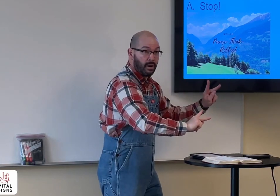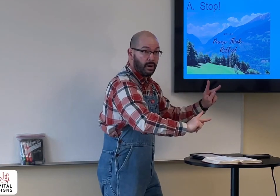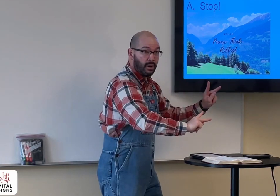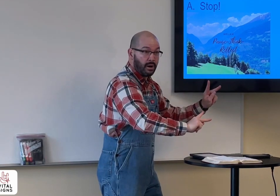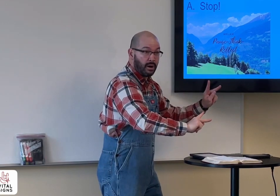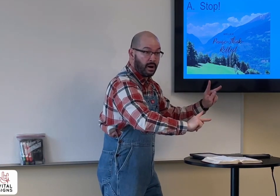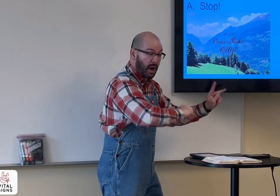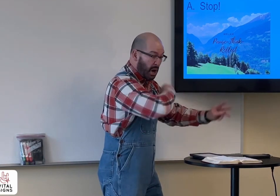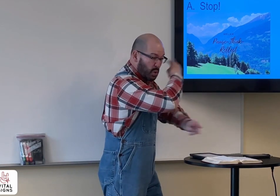world,